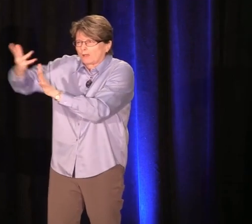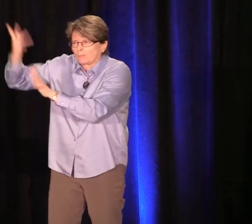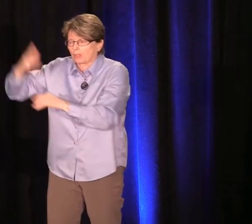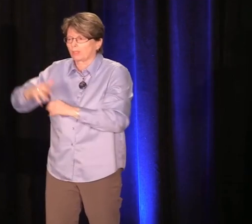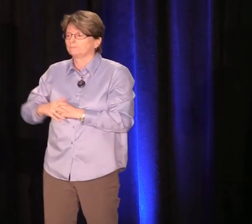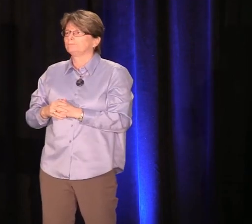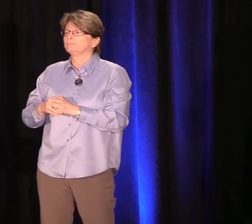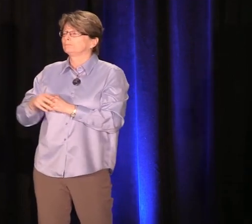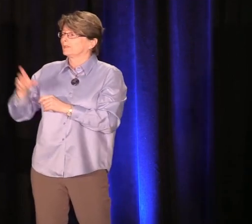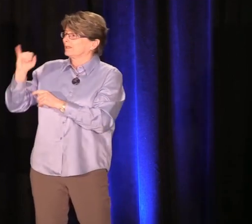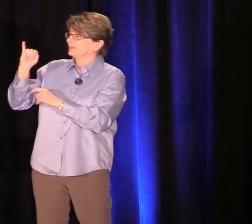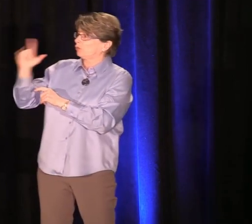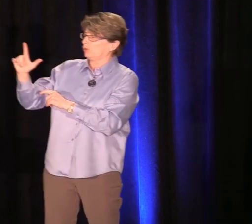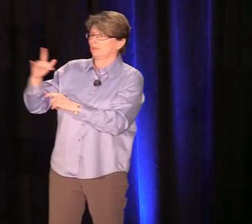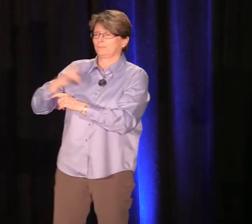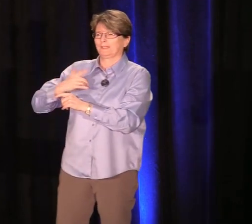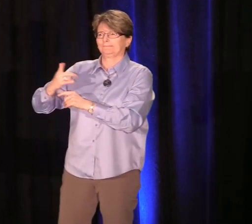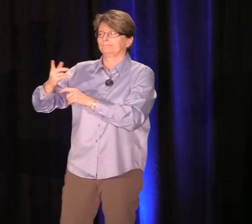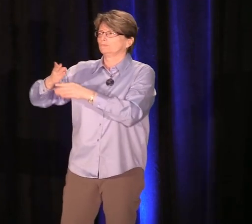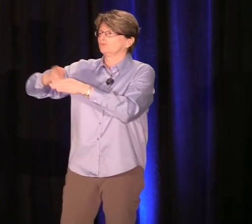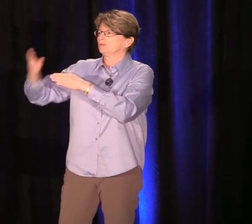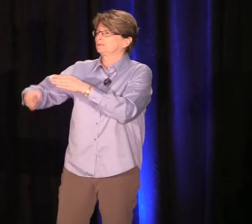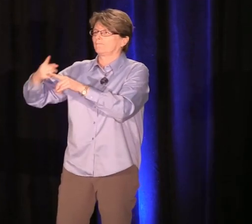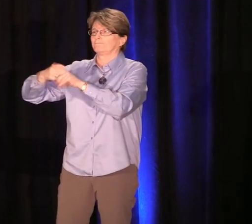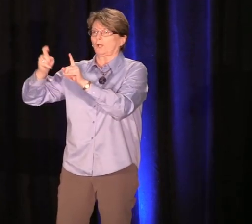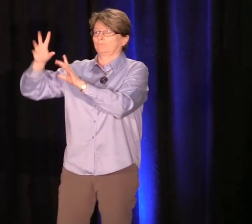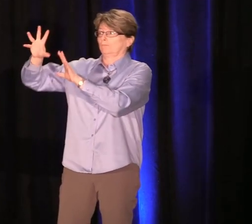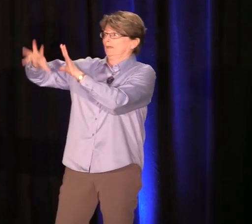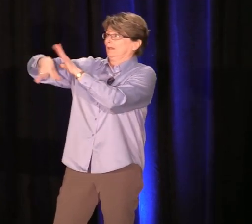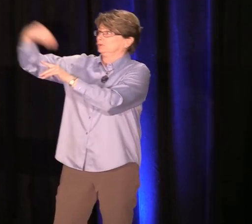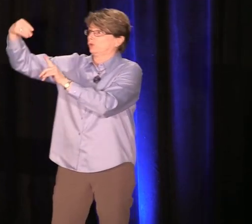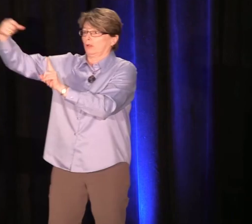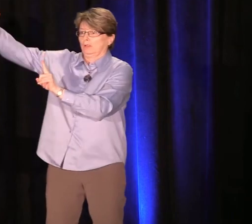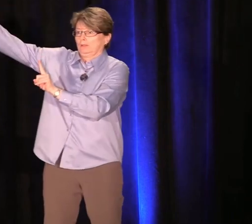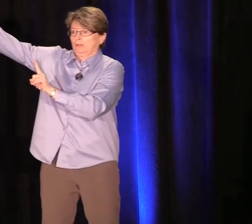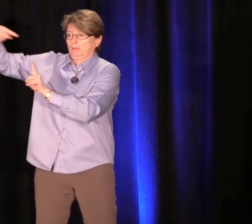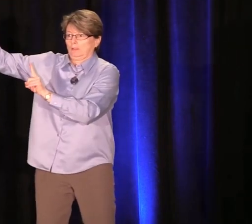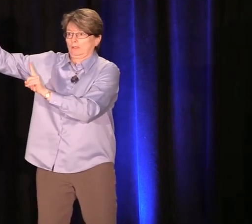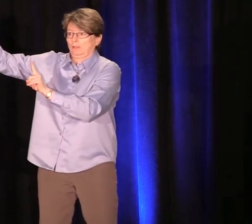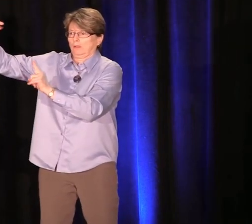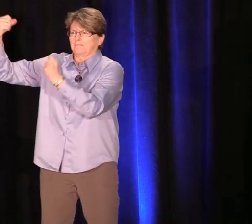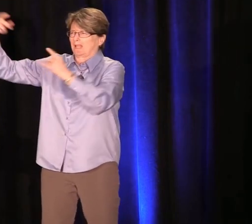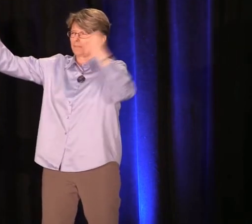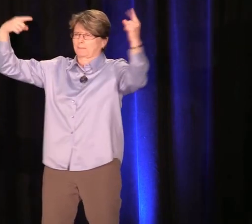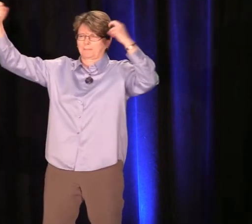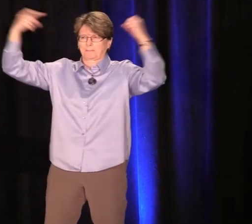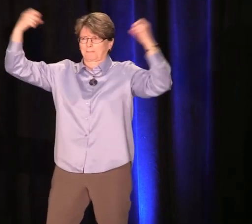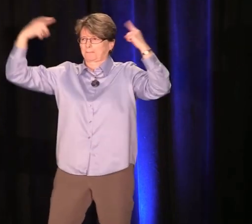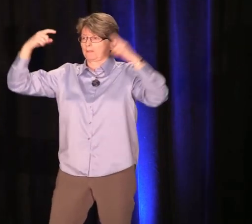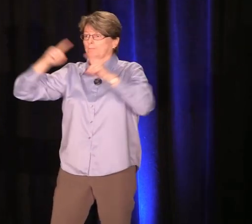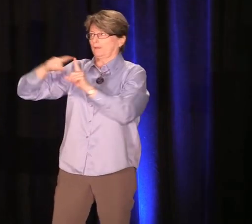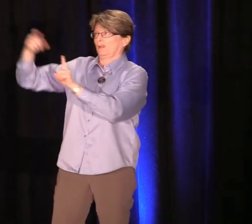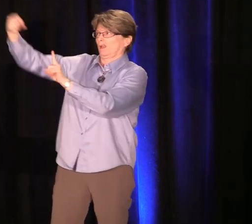it's more